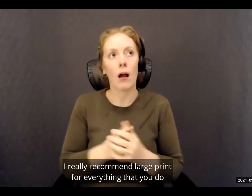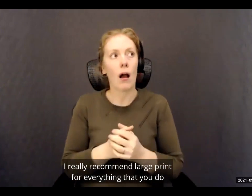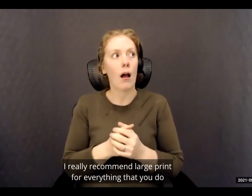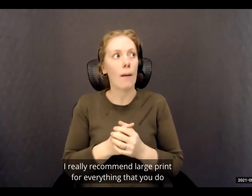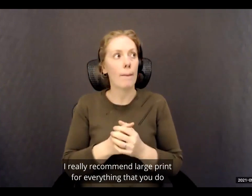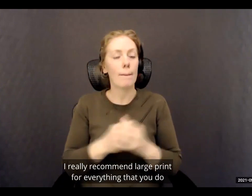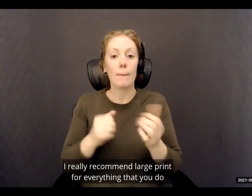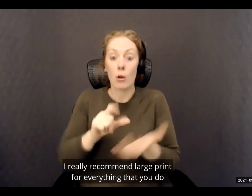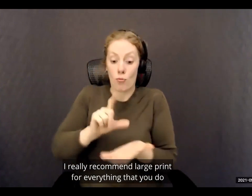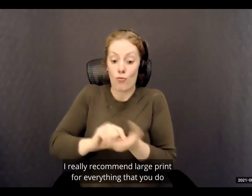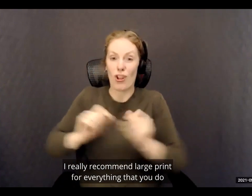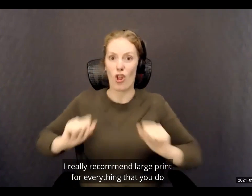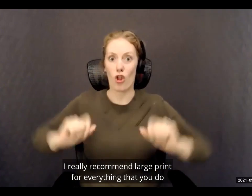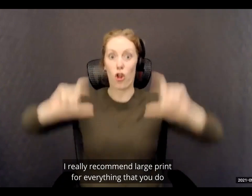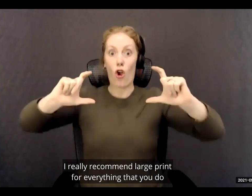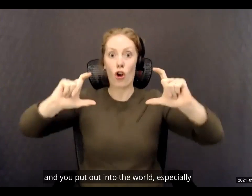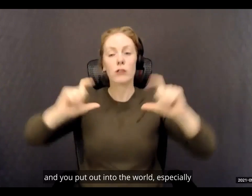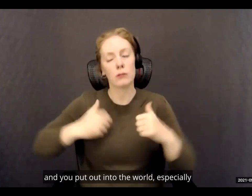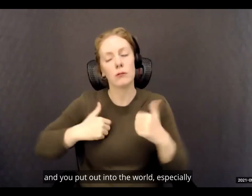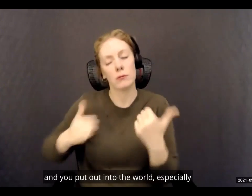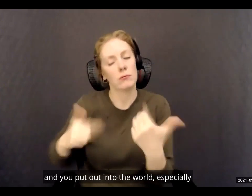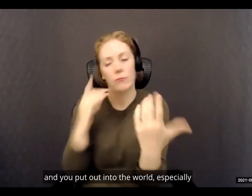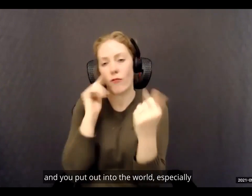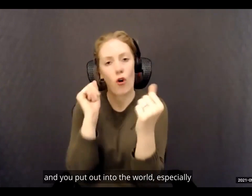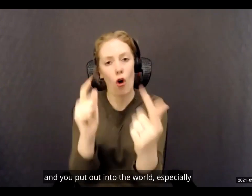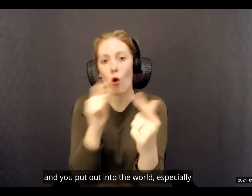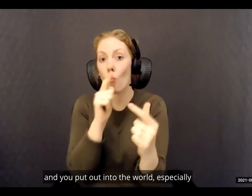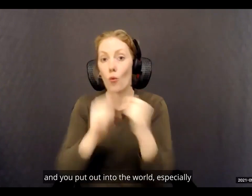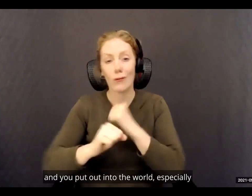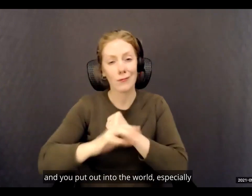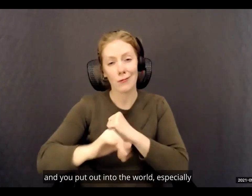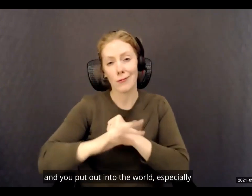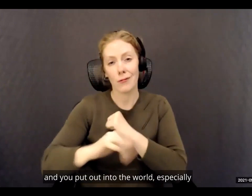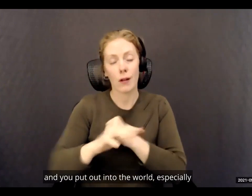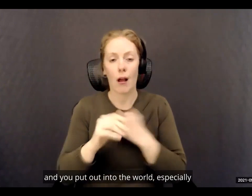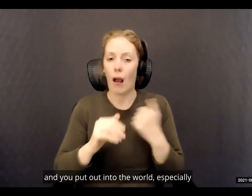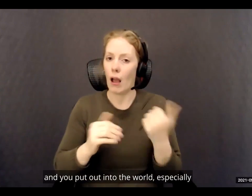large print for everything that you do and you put out into the world,